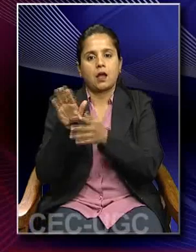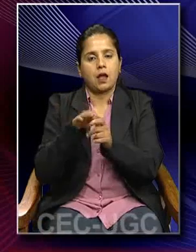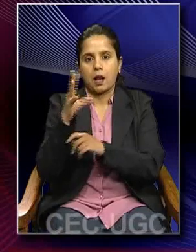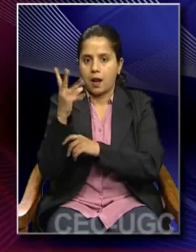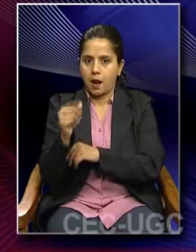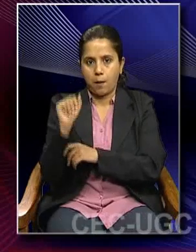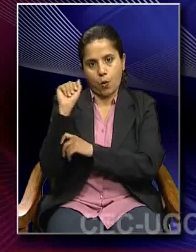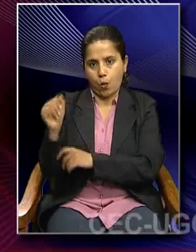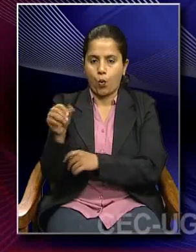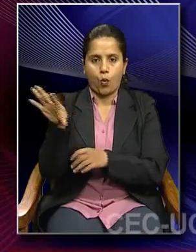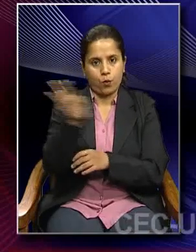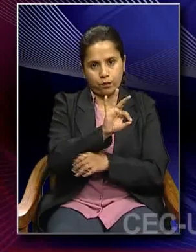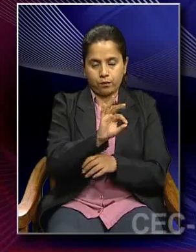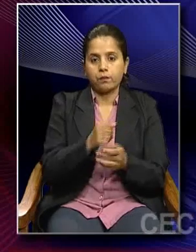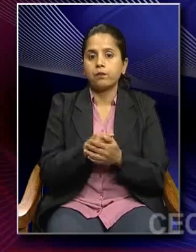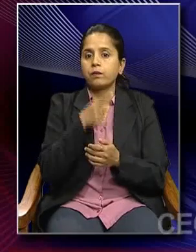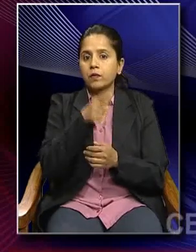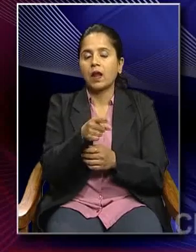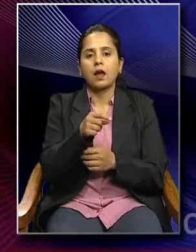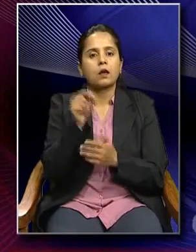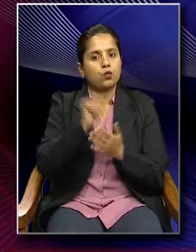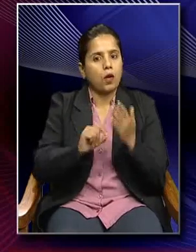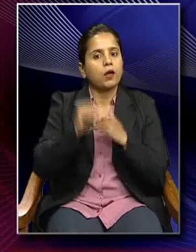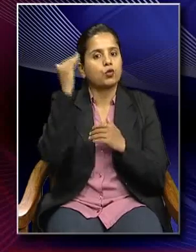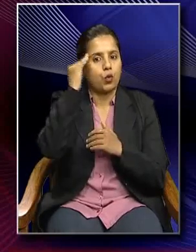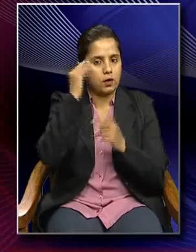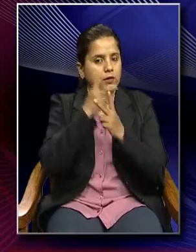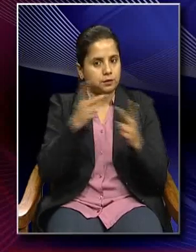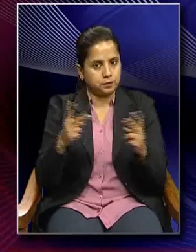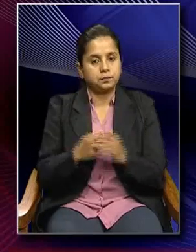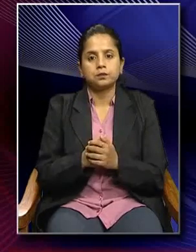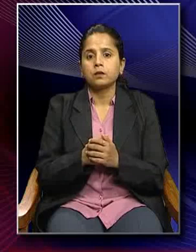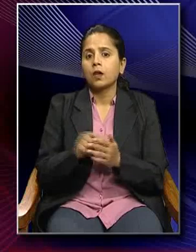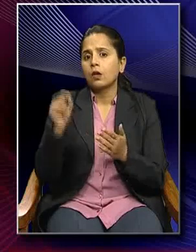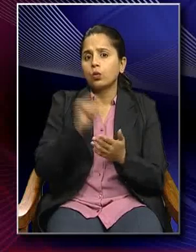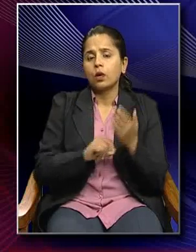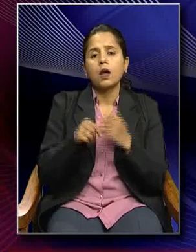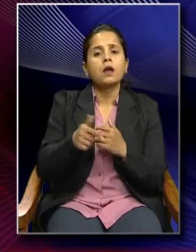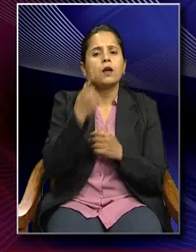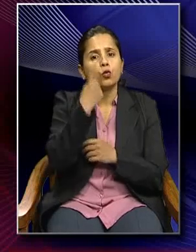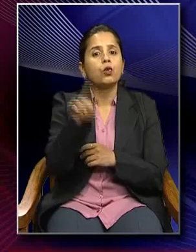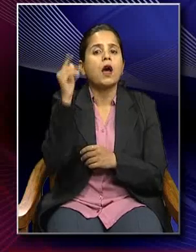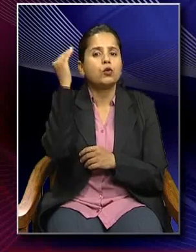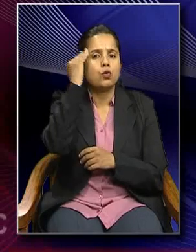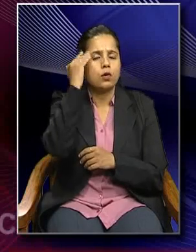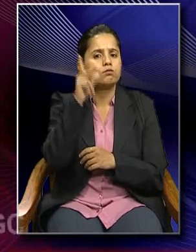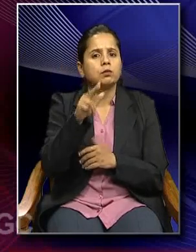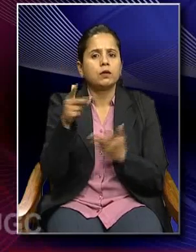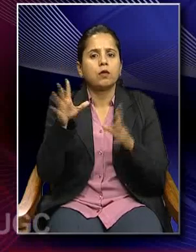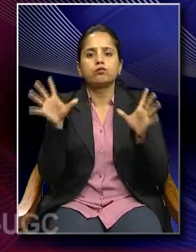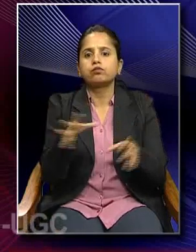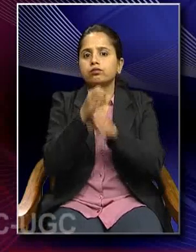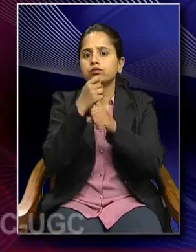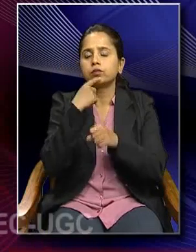number, and right knowledge. Right knowledge here refers to